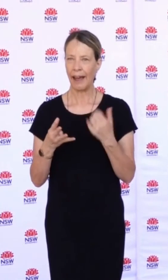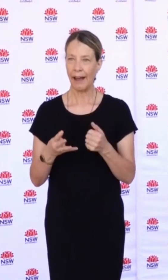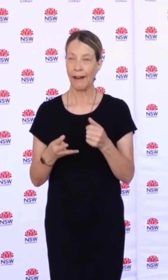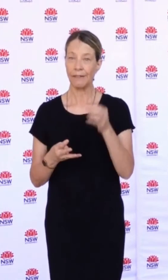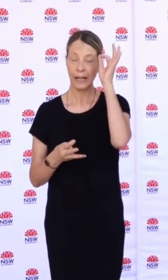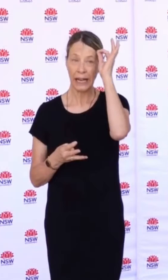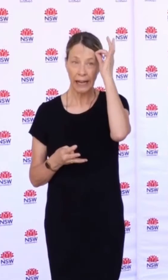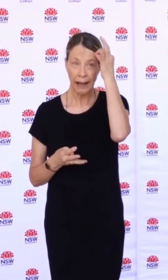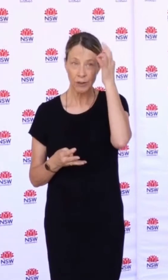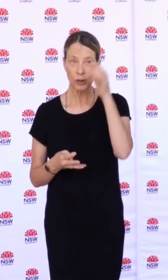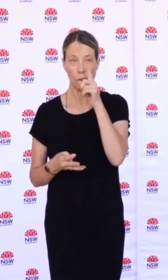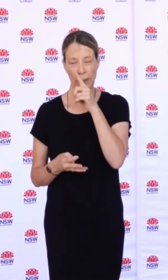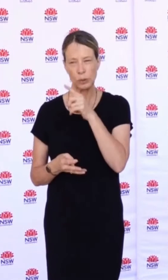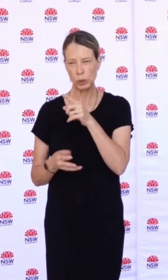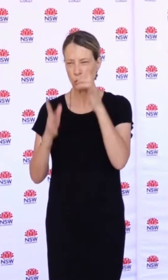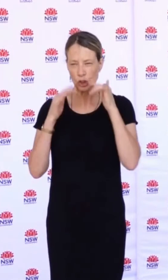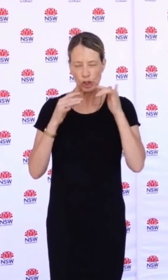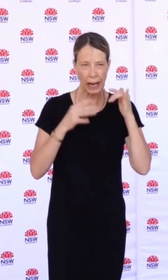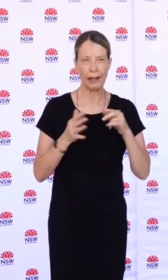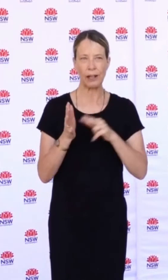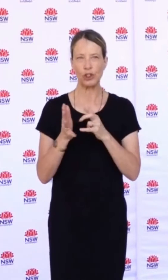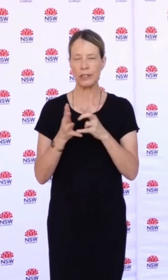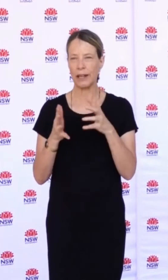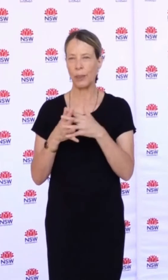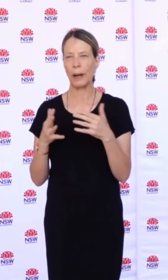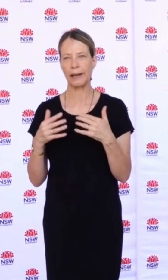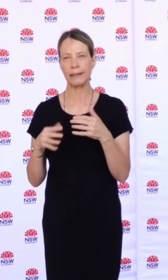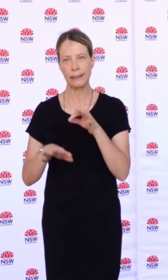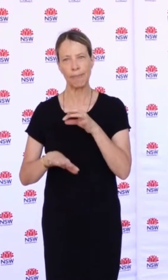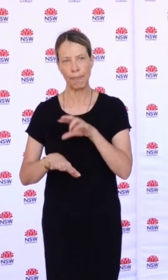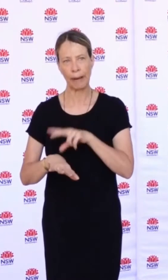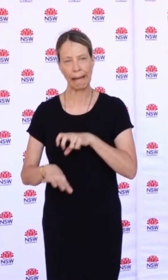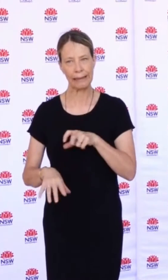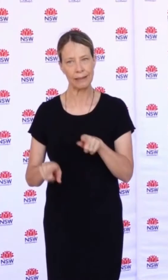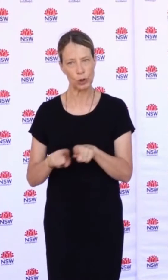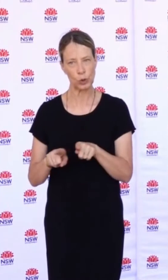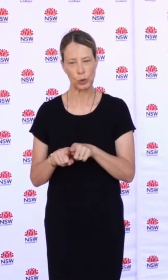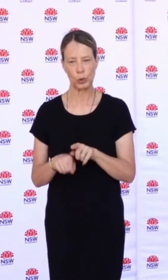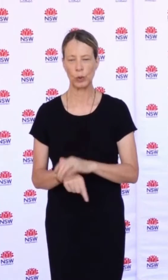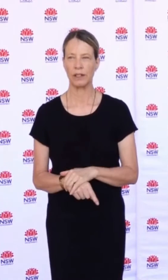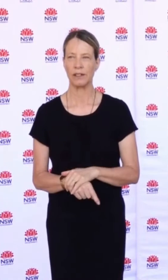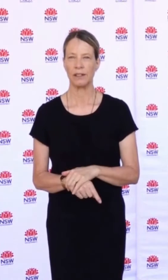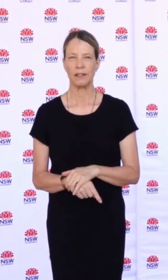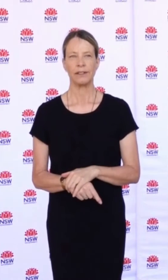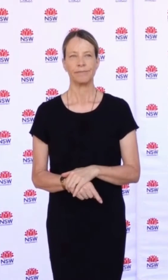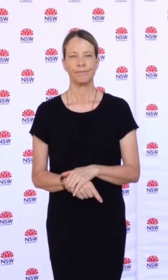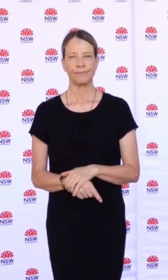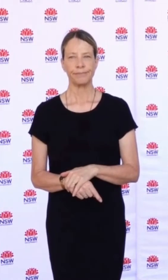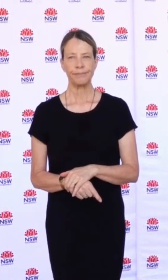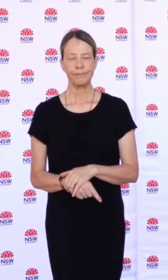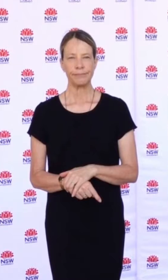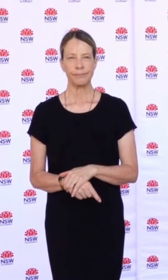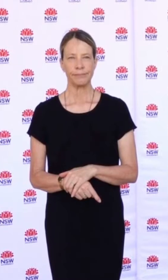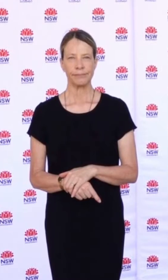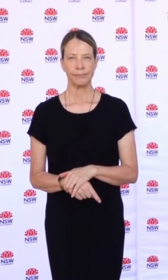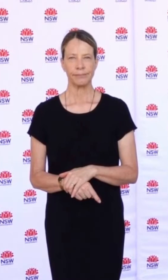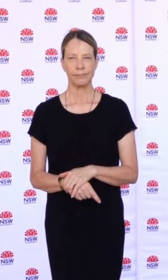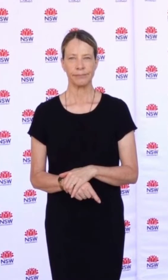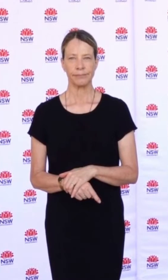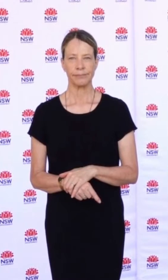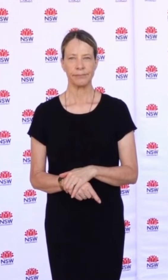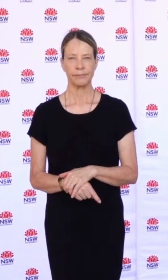inspectors and the New South Wales Police, again, doing magnificent work. So if people think that they can escape